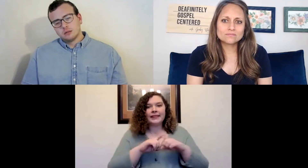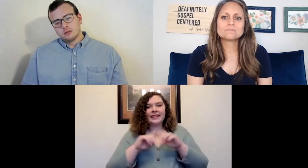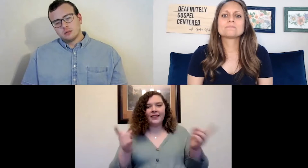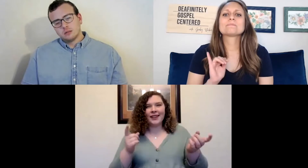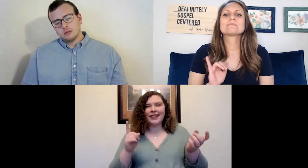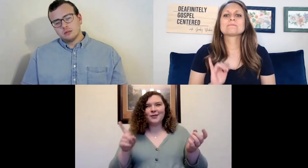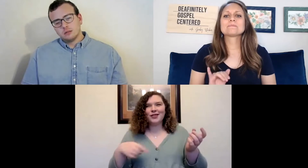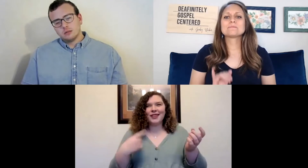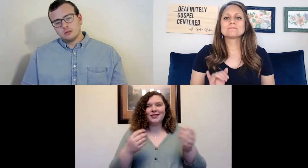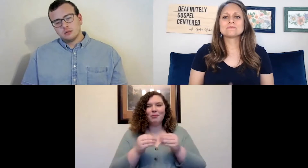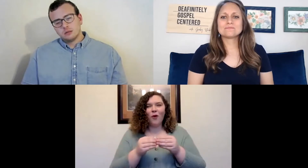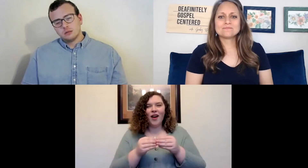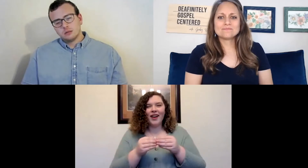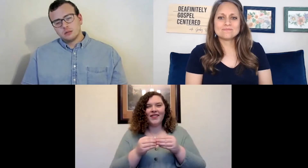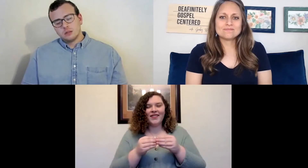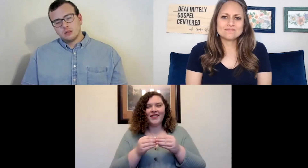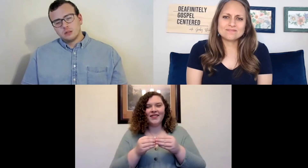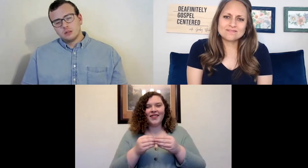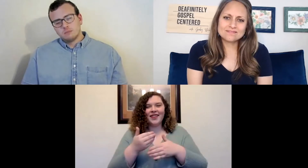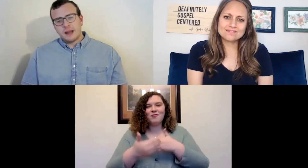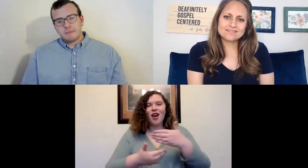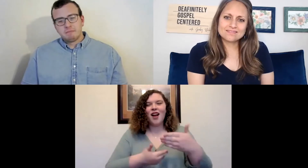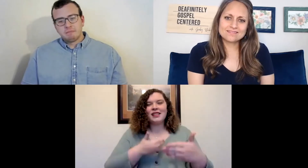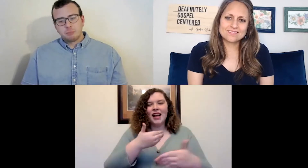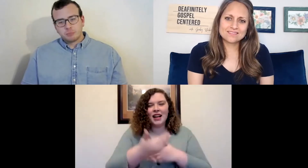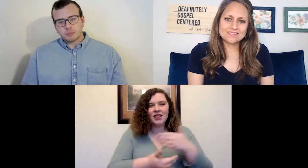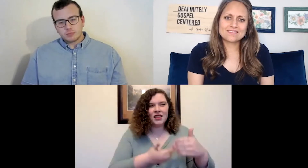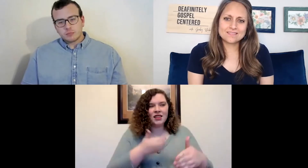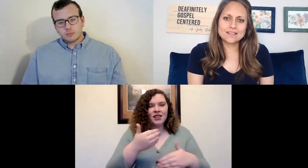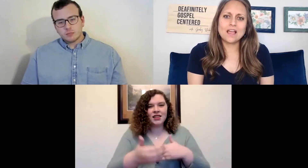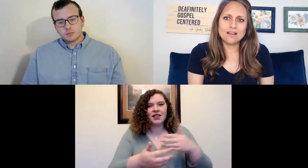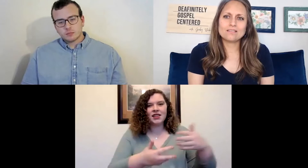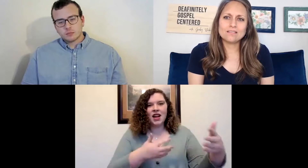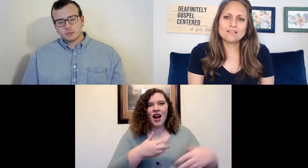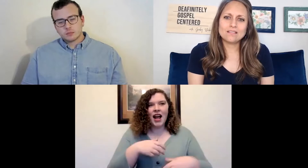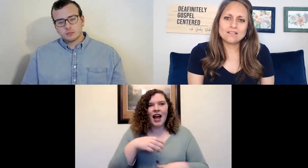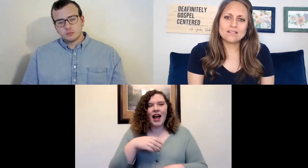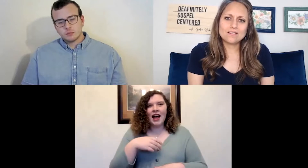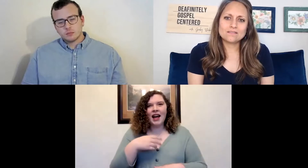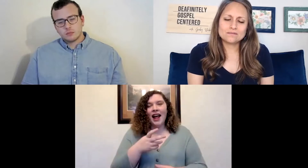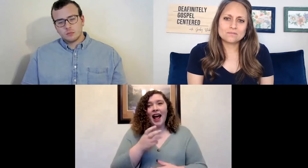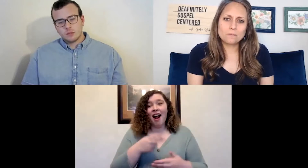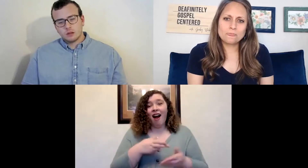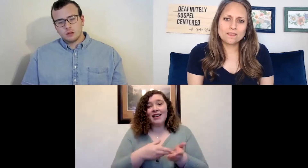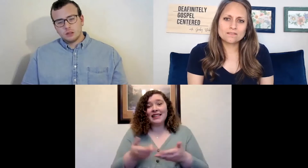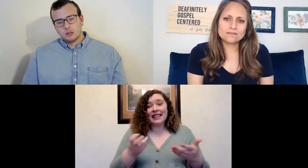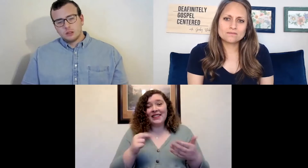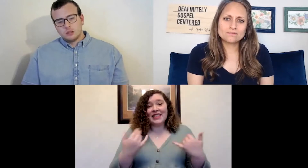for Dakota, there might not have been one clear moment. It might have just been more of kind of a gradual process.